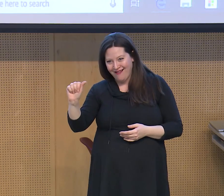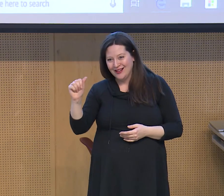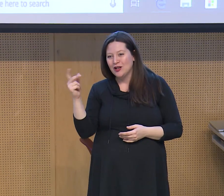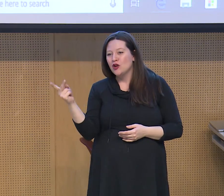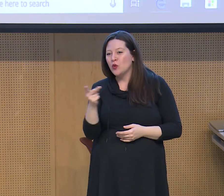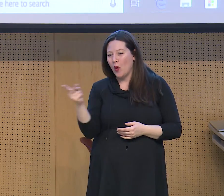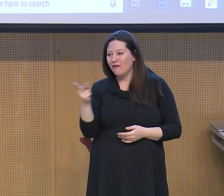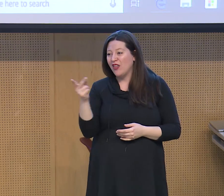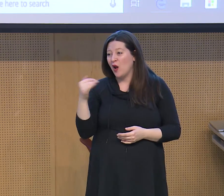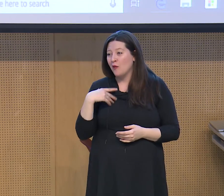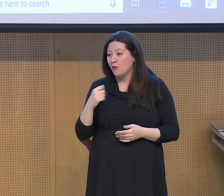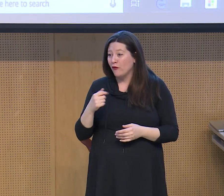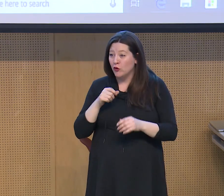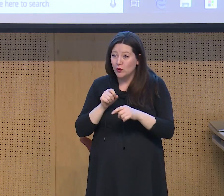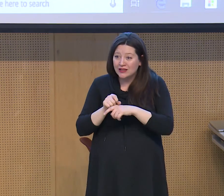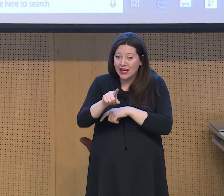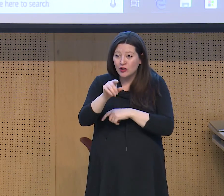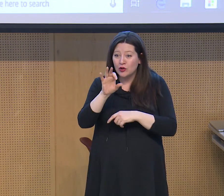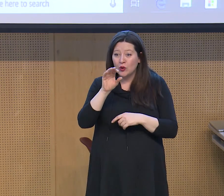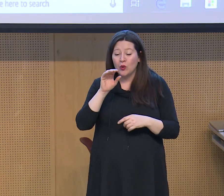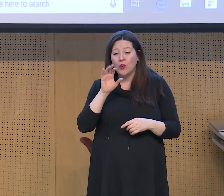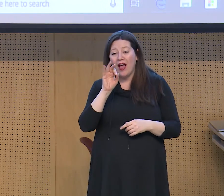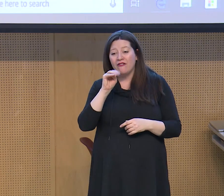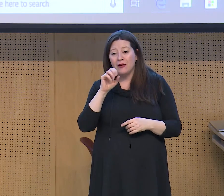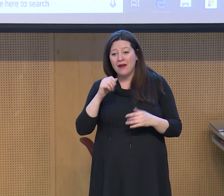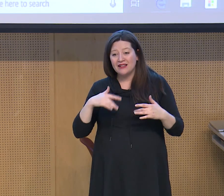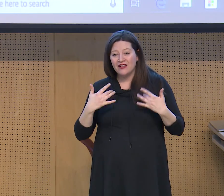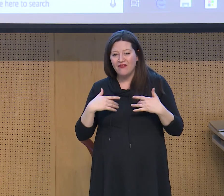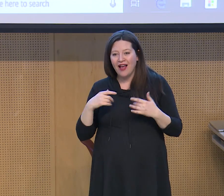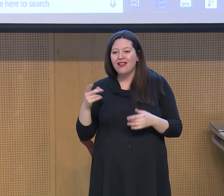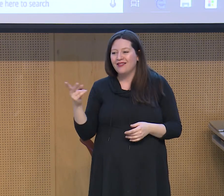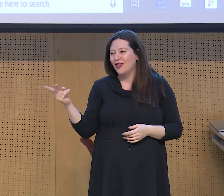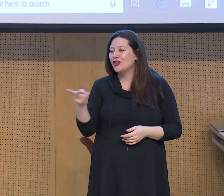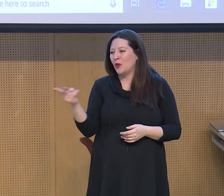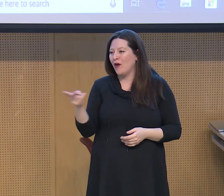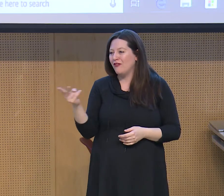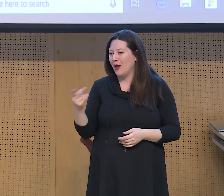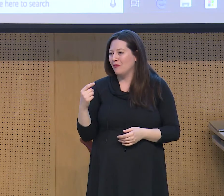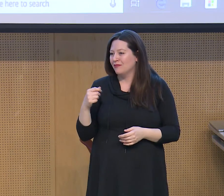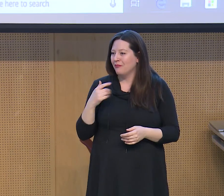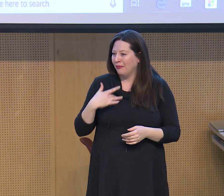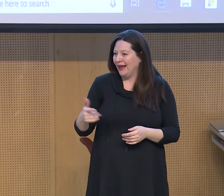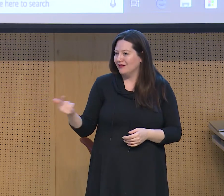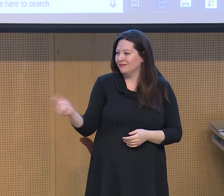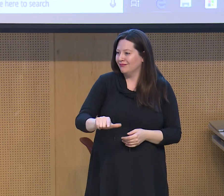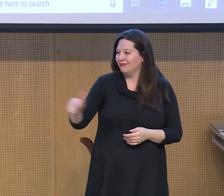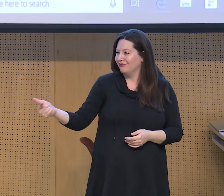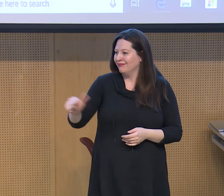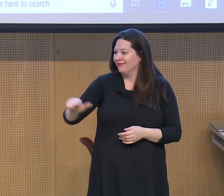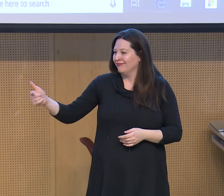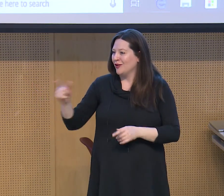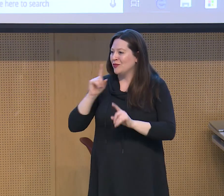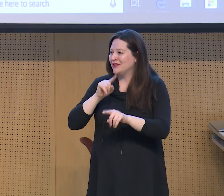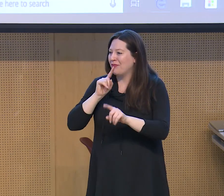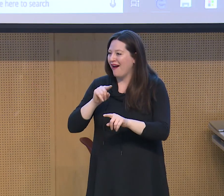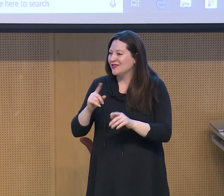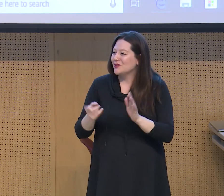DeLuca. The two of them were sent to an FMS event. They